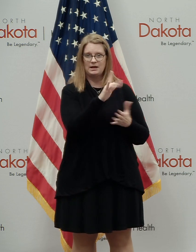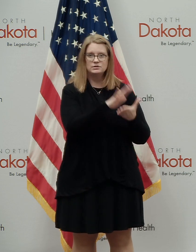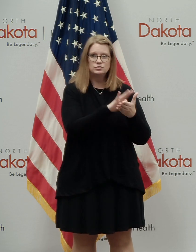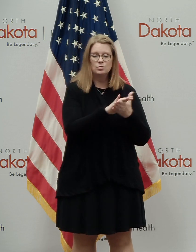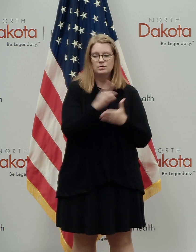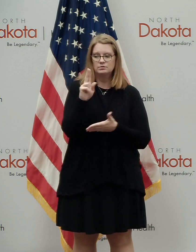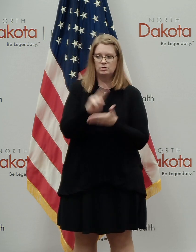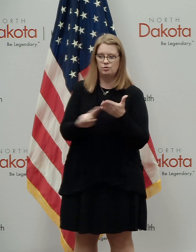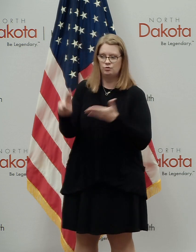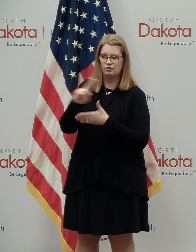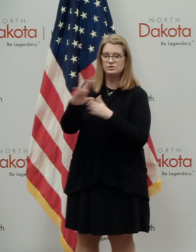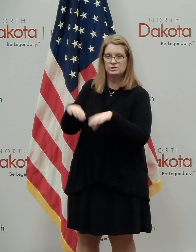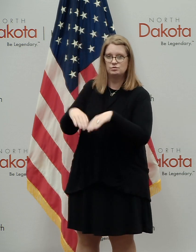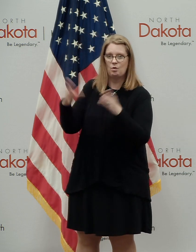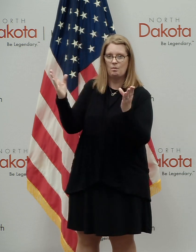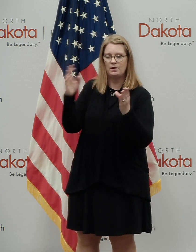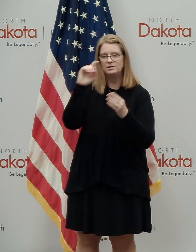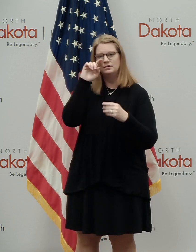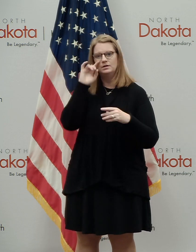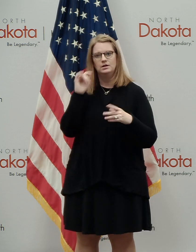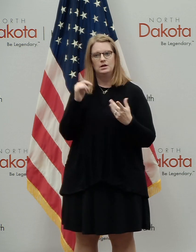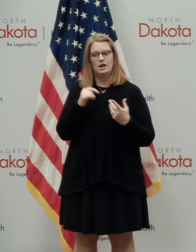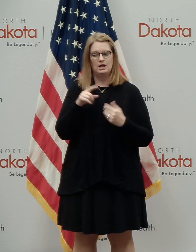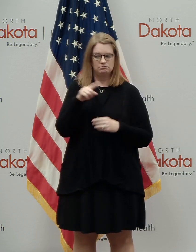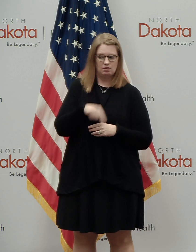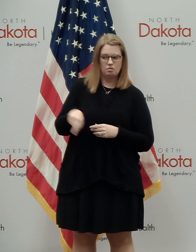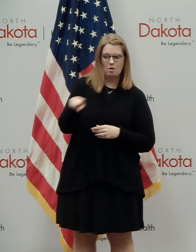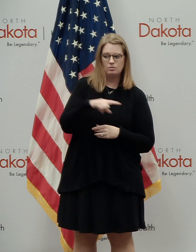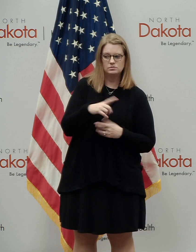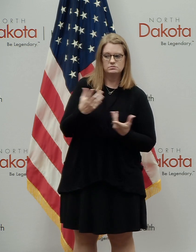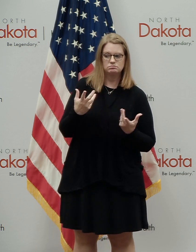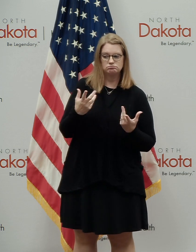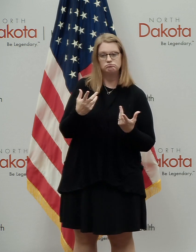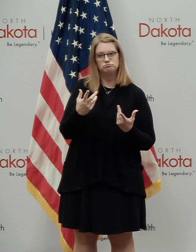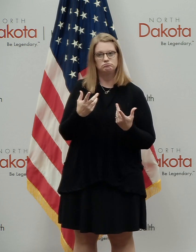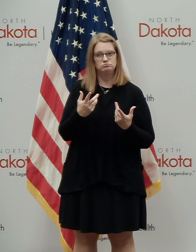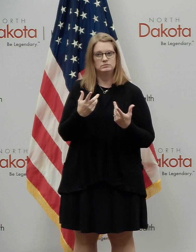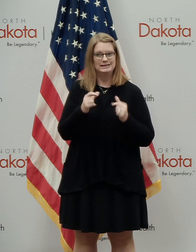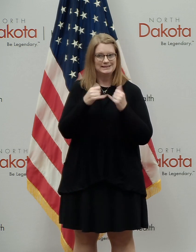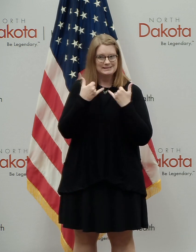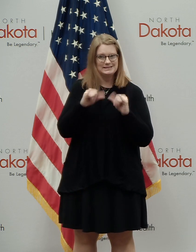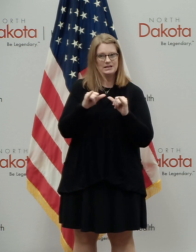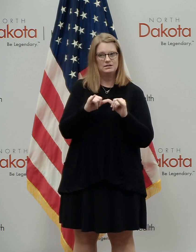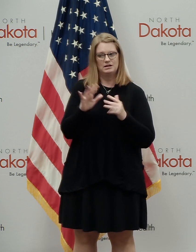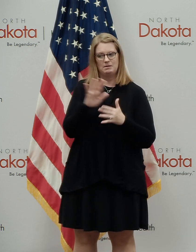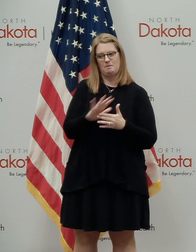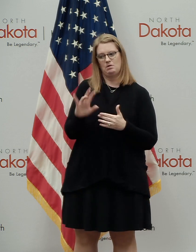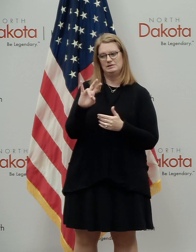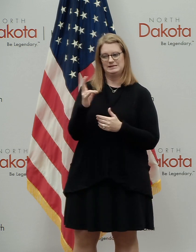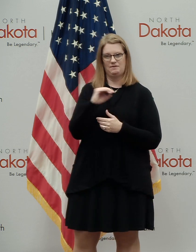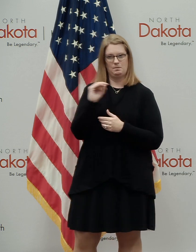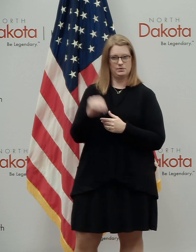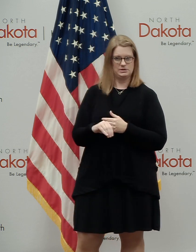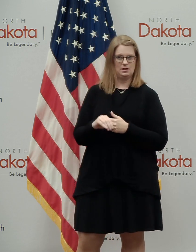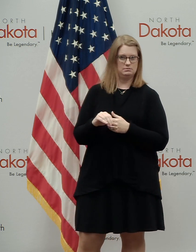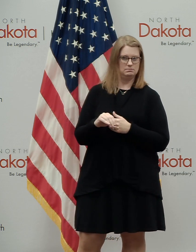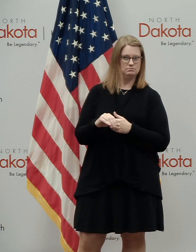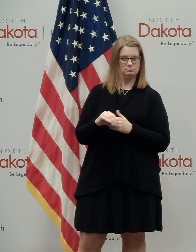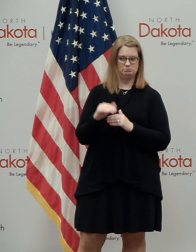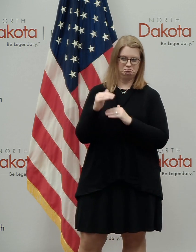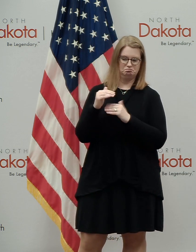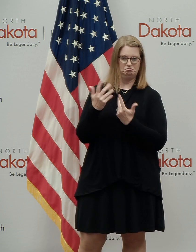got our universities open, and we've managed to do all that and stay in 7% positivity range, which is an